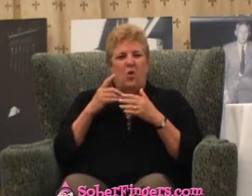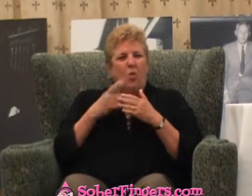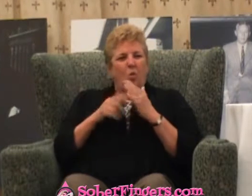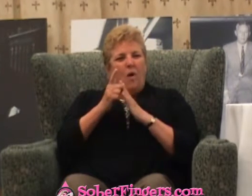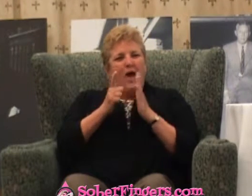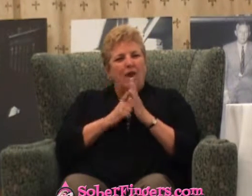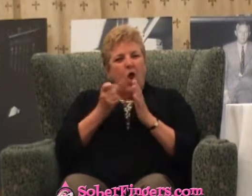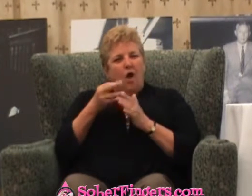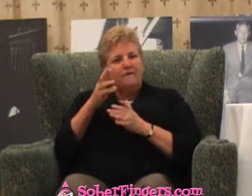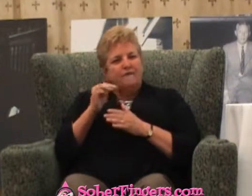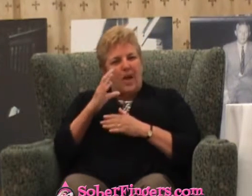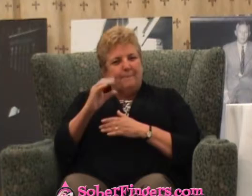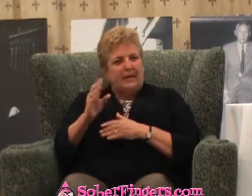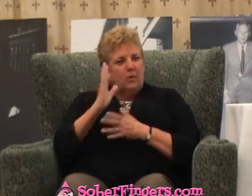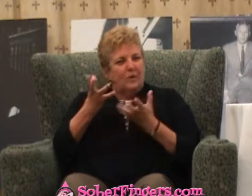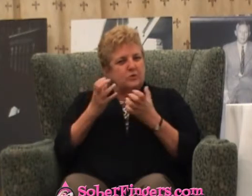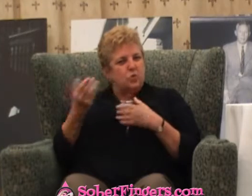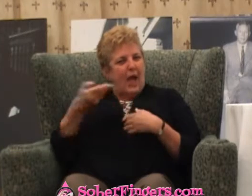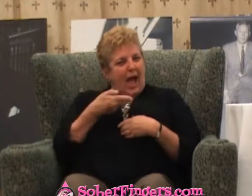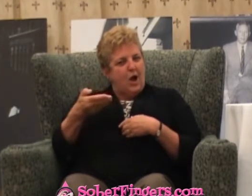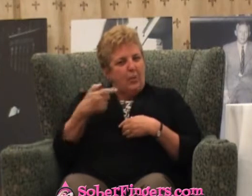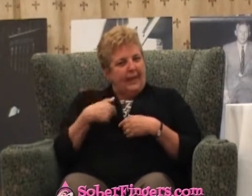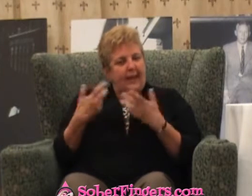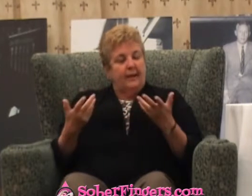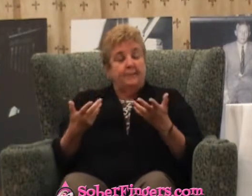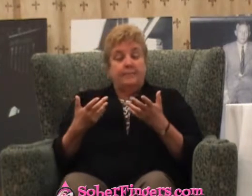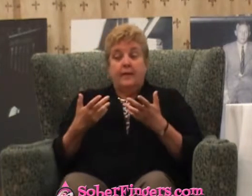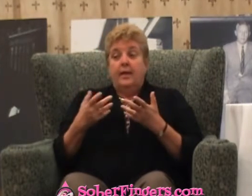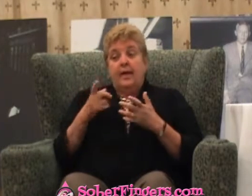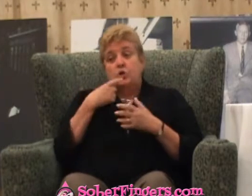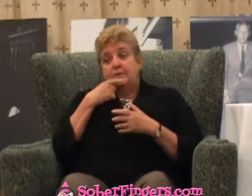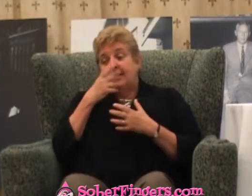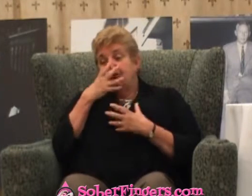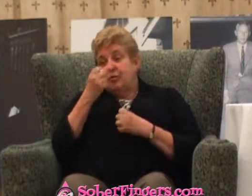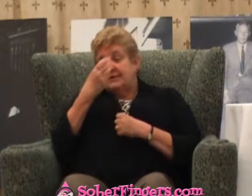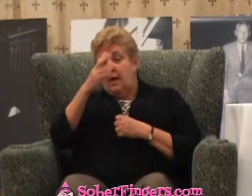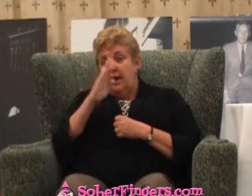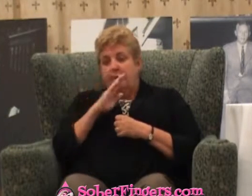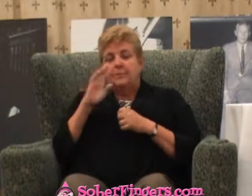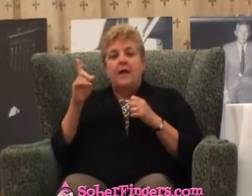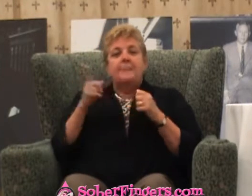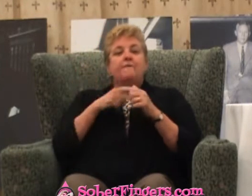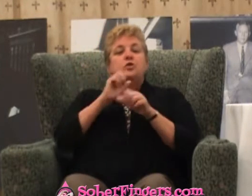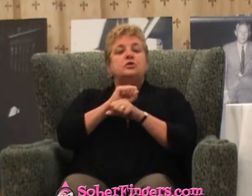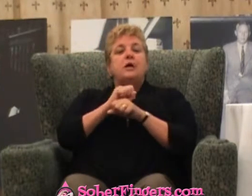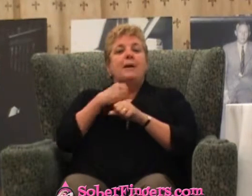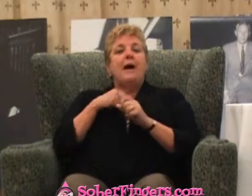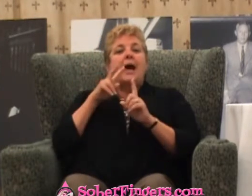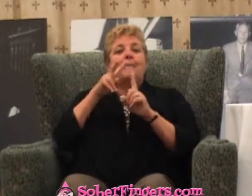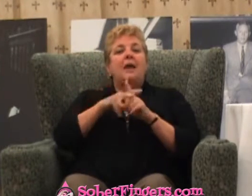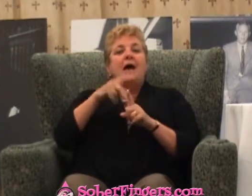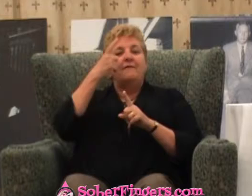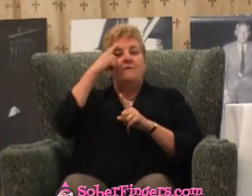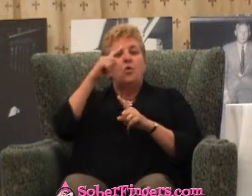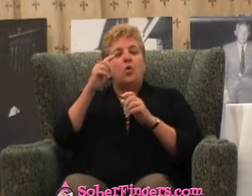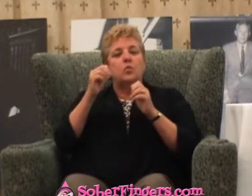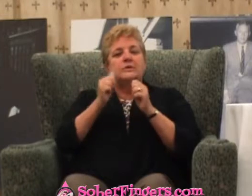in God. The first job I applied for was with the Los Angeles County Public Defender's Office. They